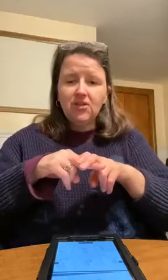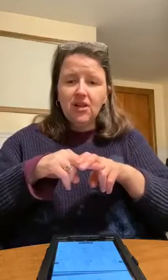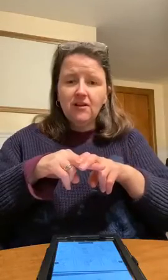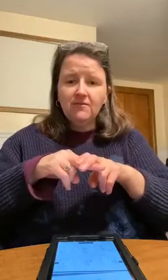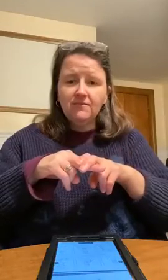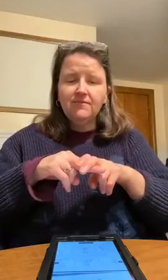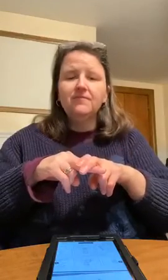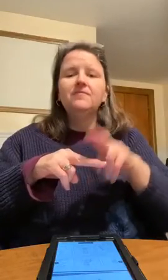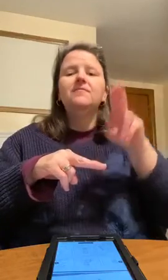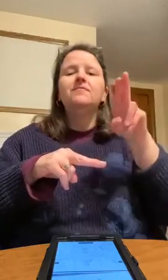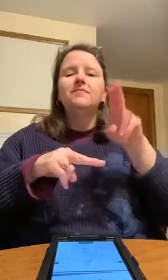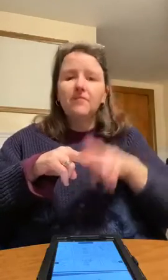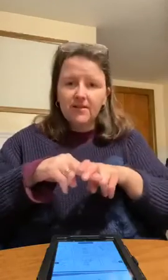chair. Sit.